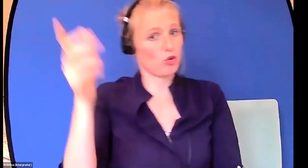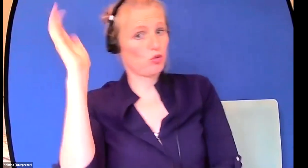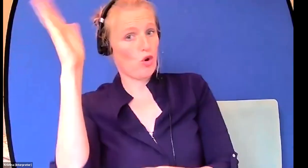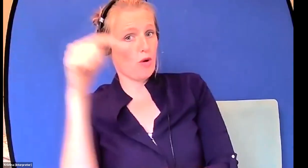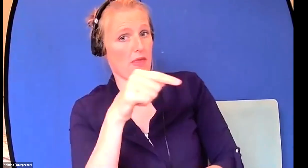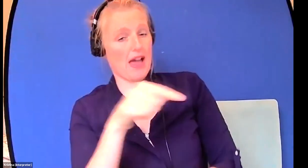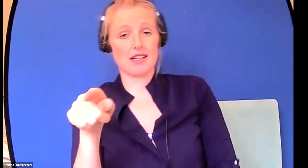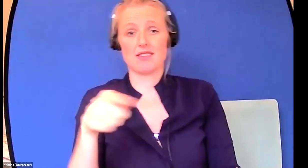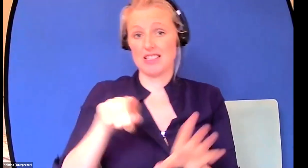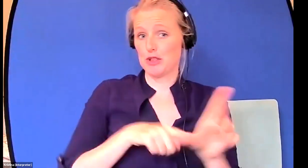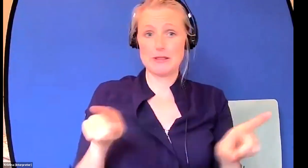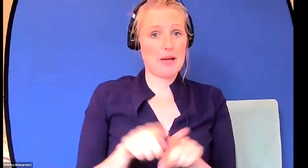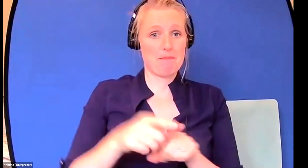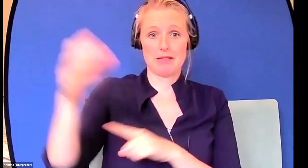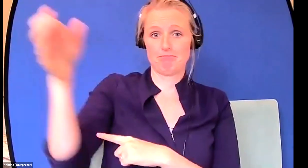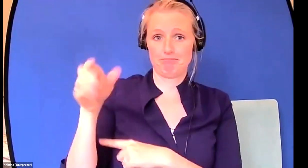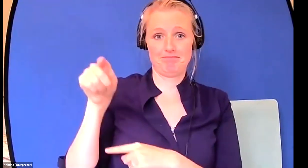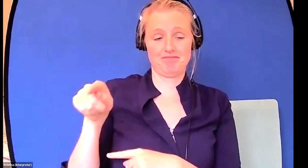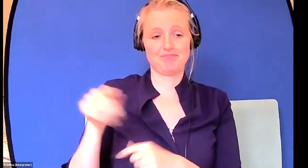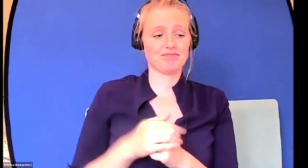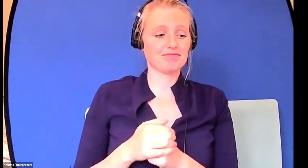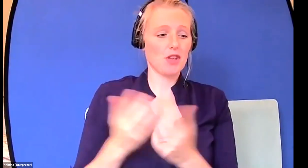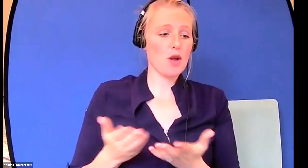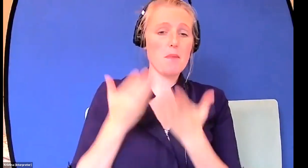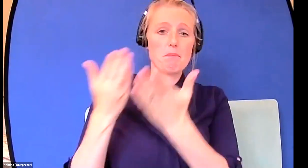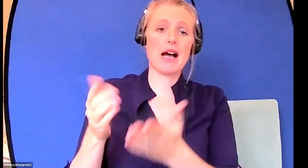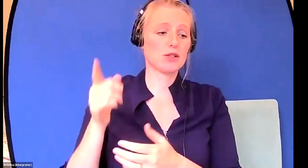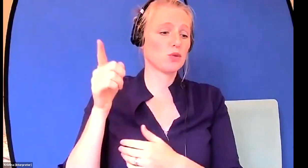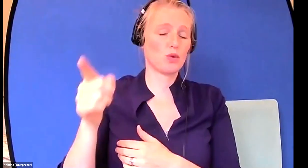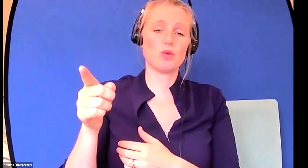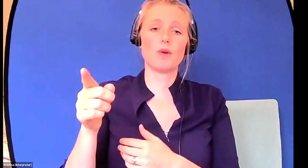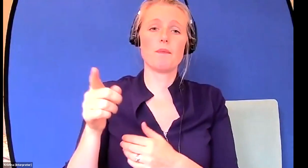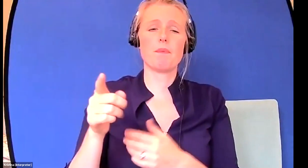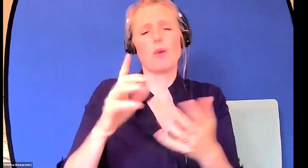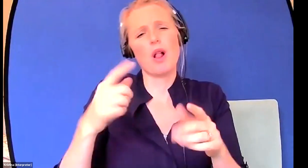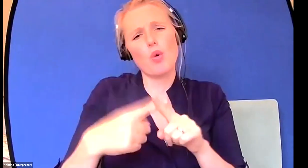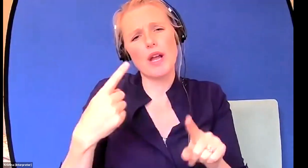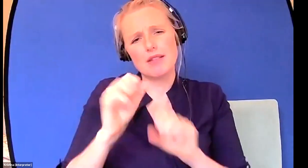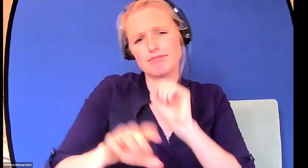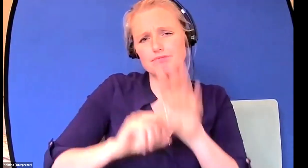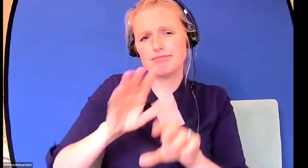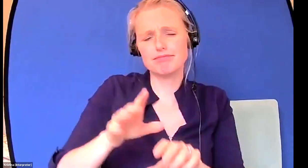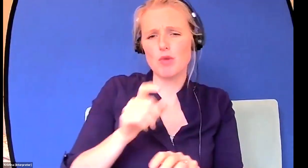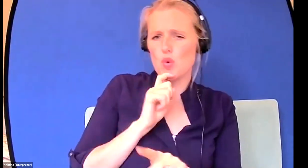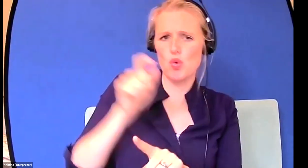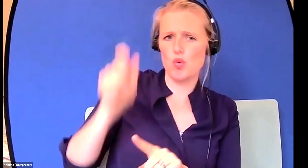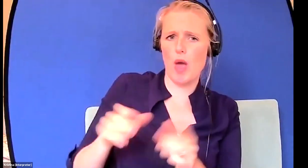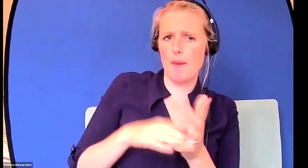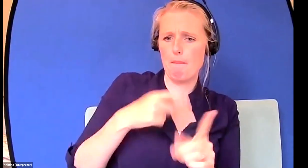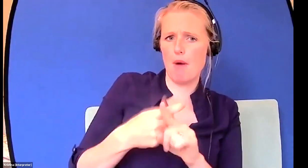different. So I'm going to pass over shortly, but first I'll do a quick introduction to Mark